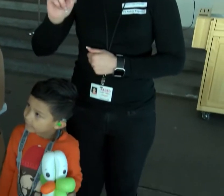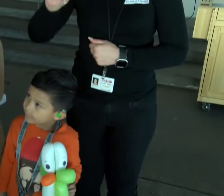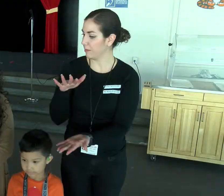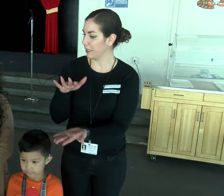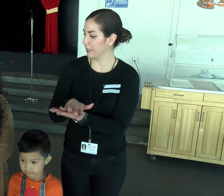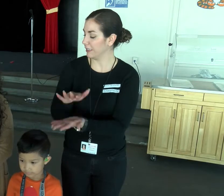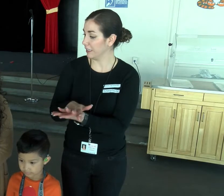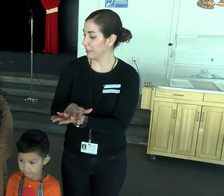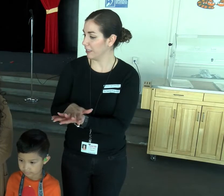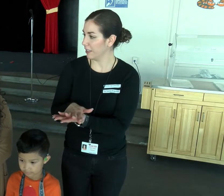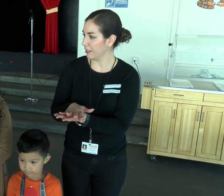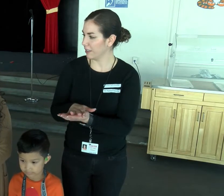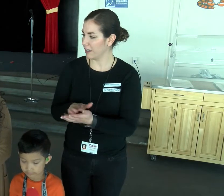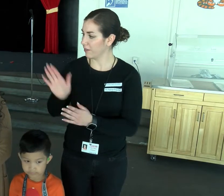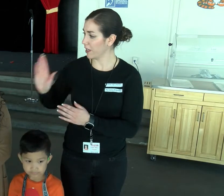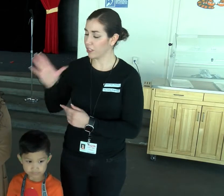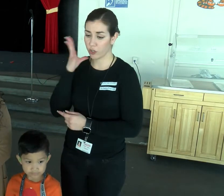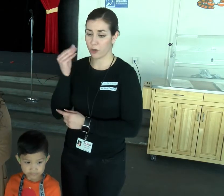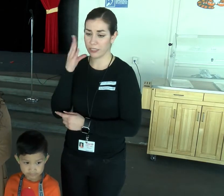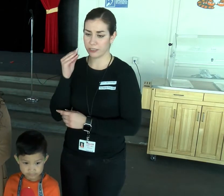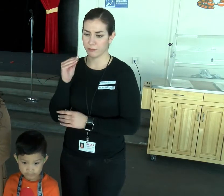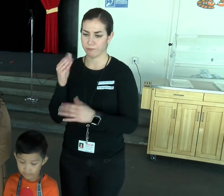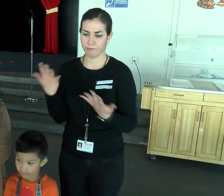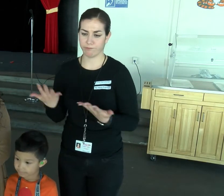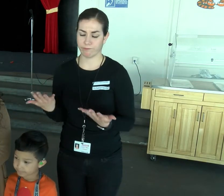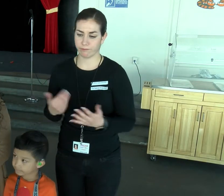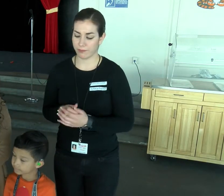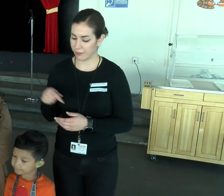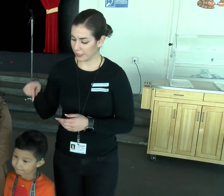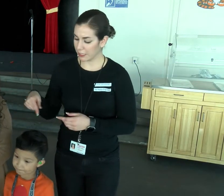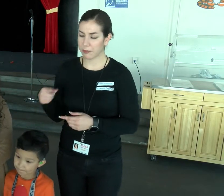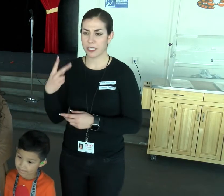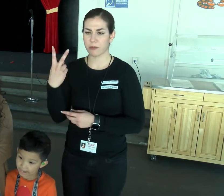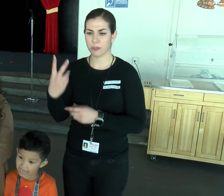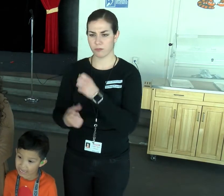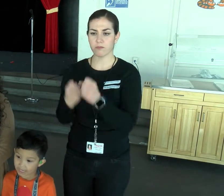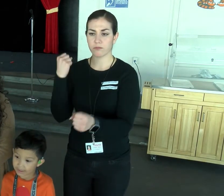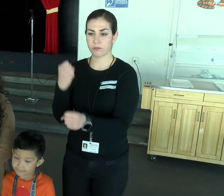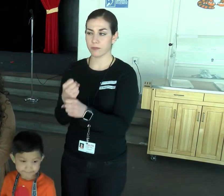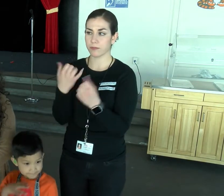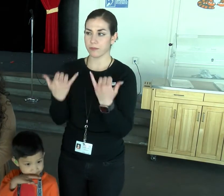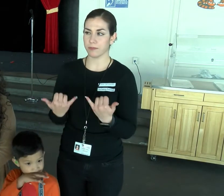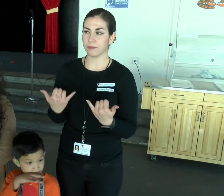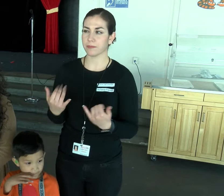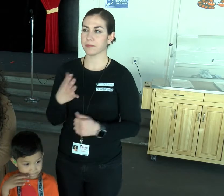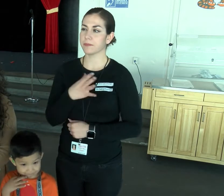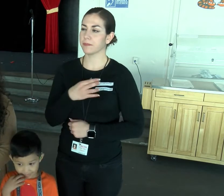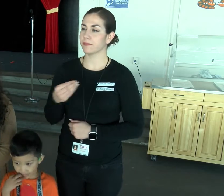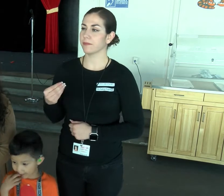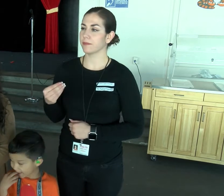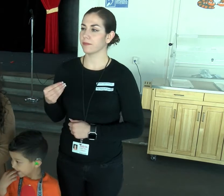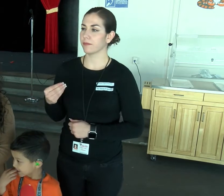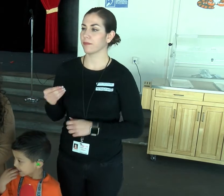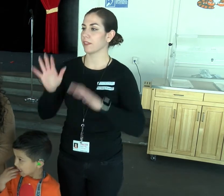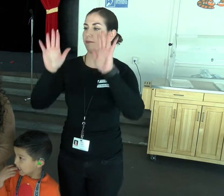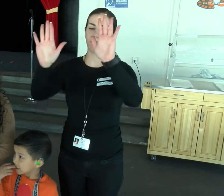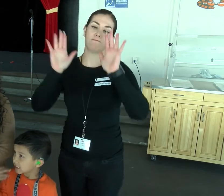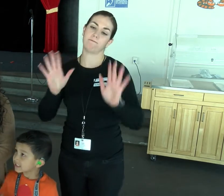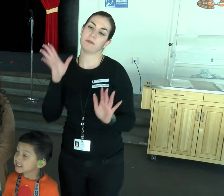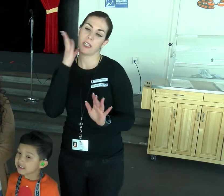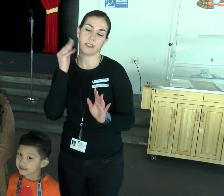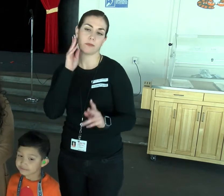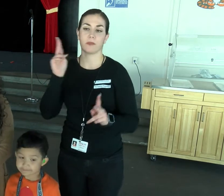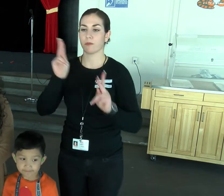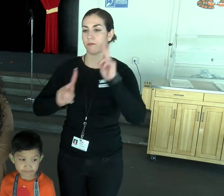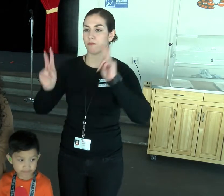Alejo. He's been here about 2 years now, and it's amazing. The people